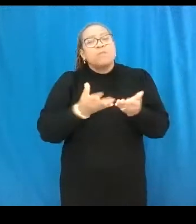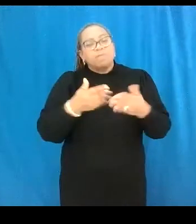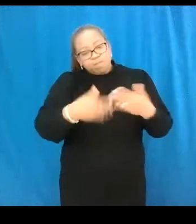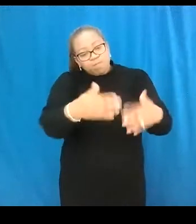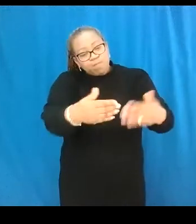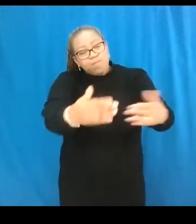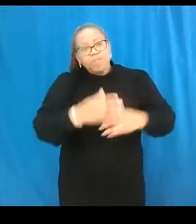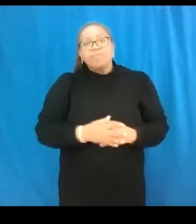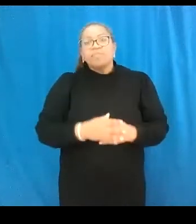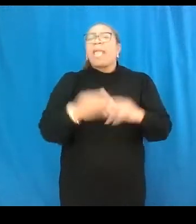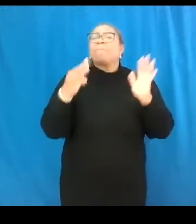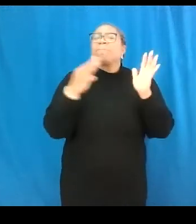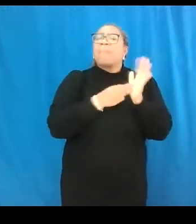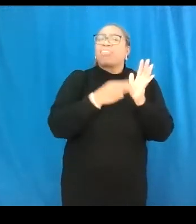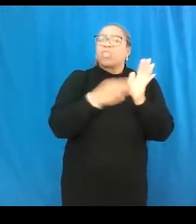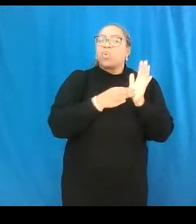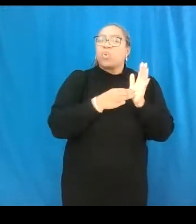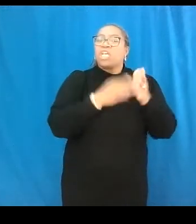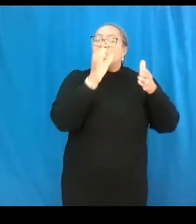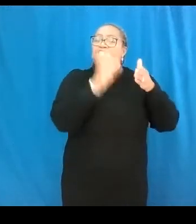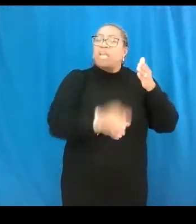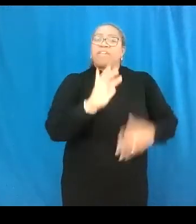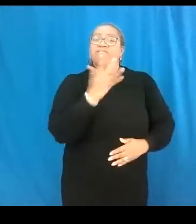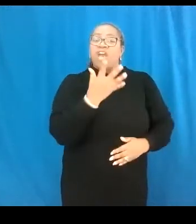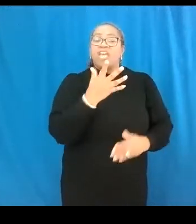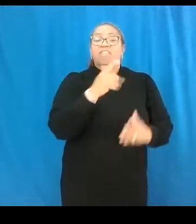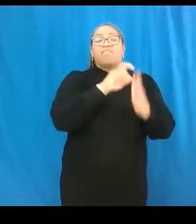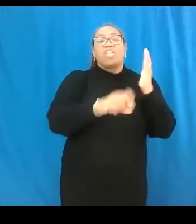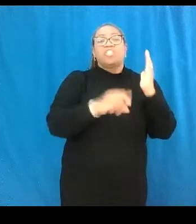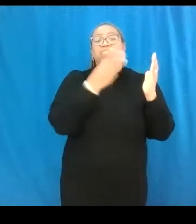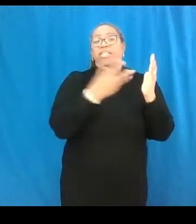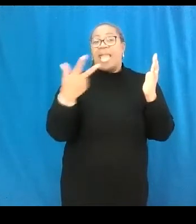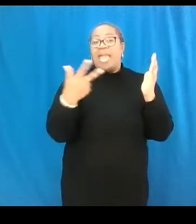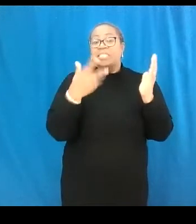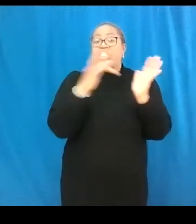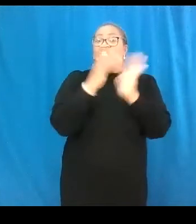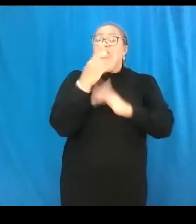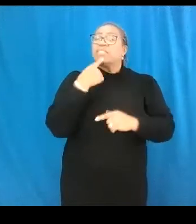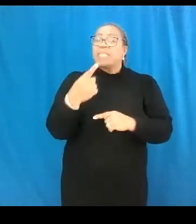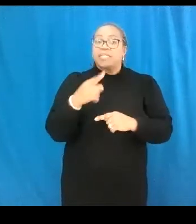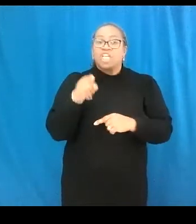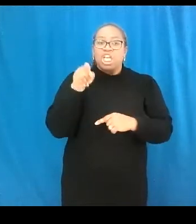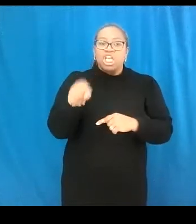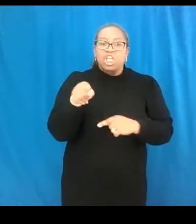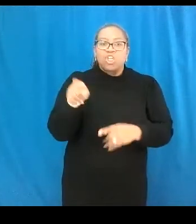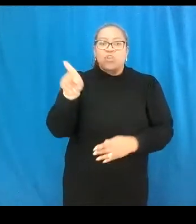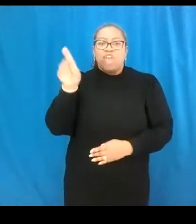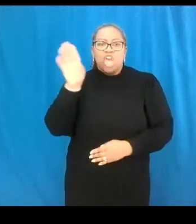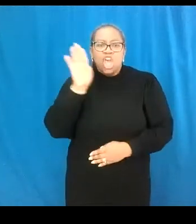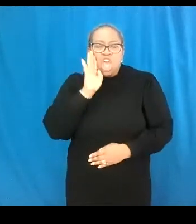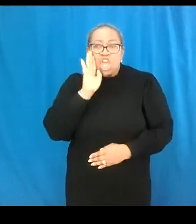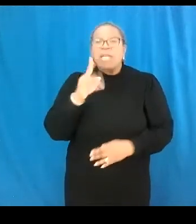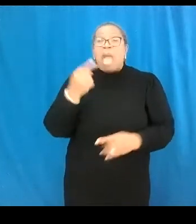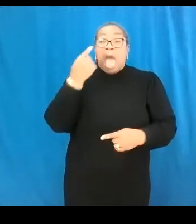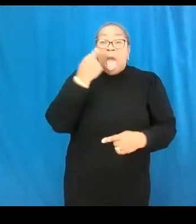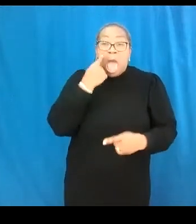38 to 42, Jesus says these words. He says, you have heard that it was said, eye for eye and teeth for